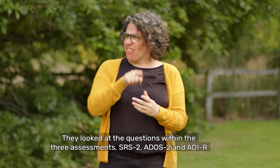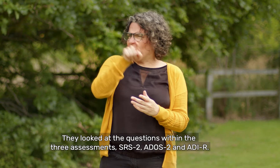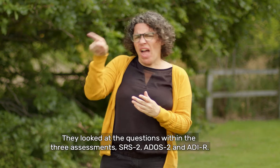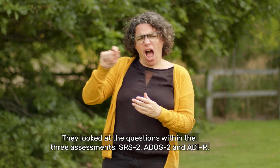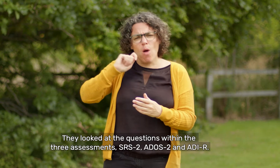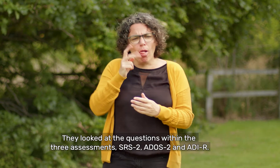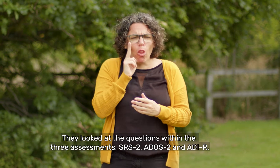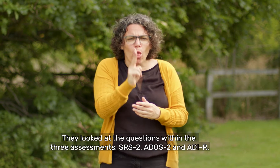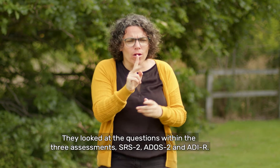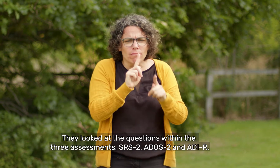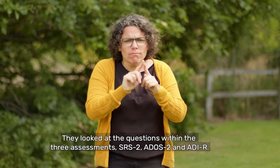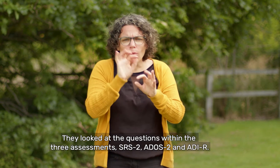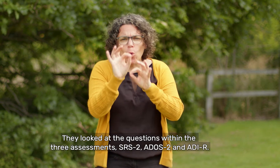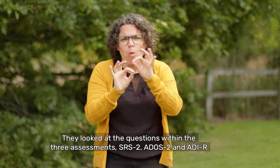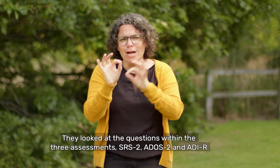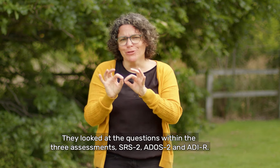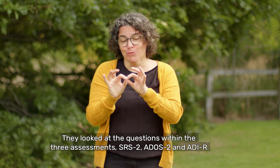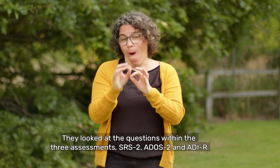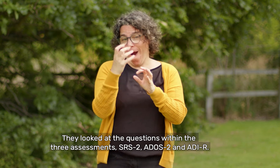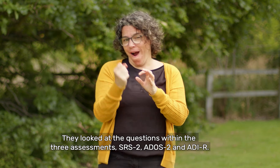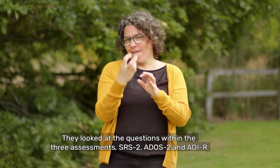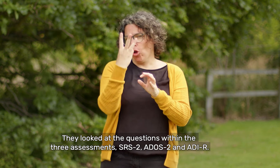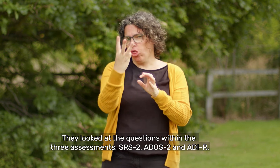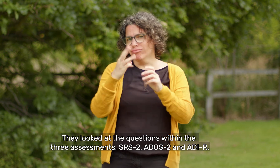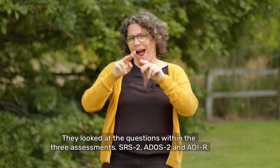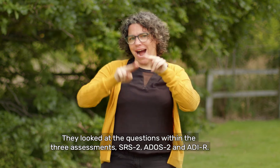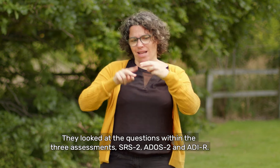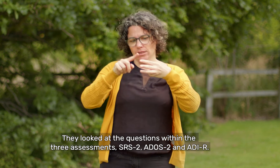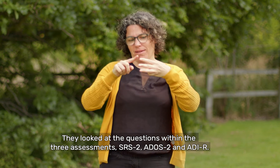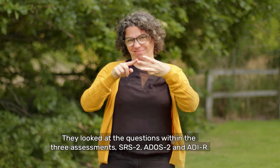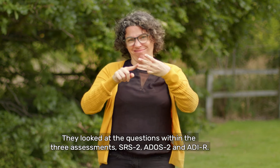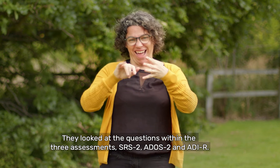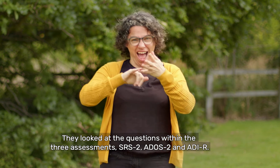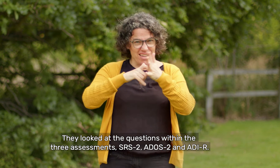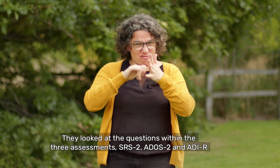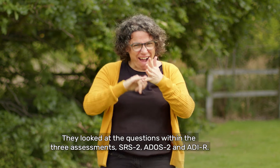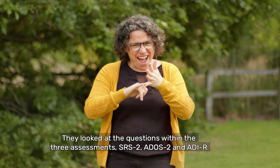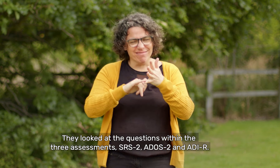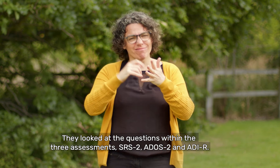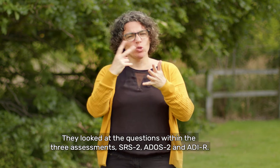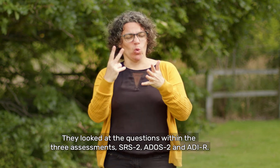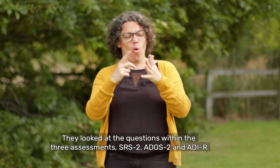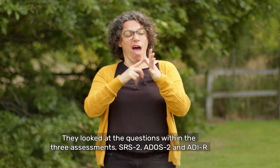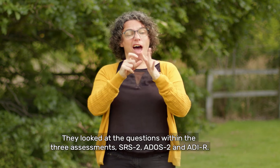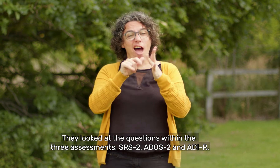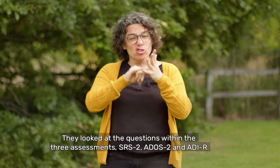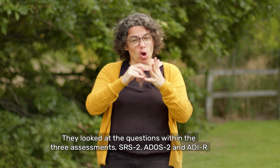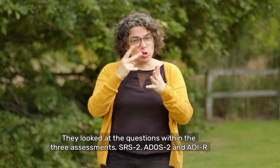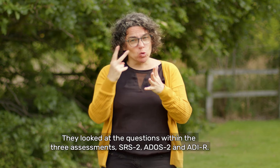They looked at the questions within the 3 assessments: SRS2, ADOS2, and